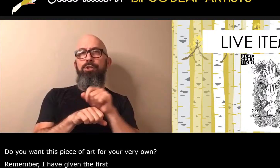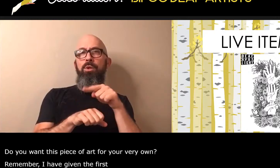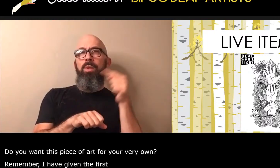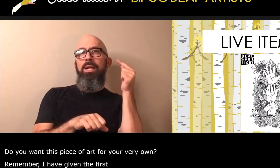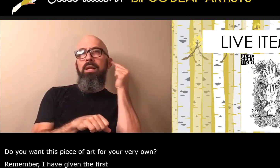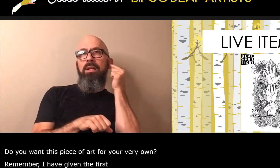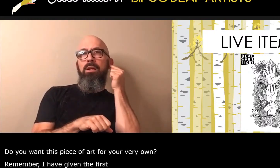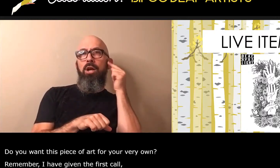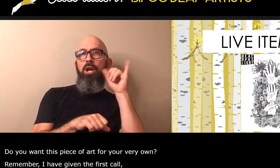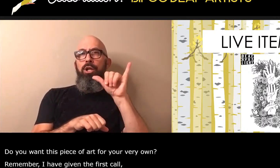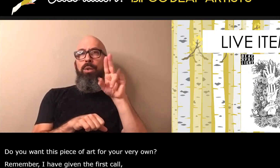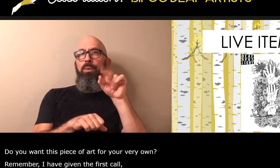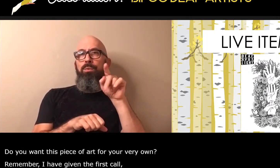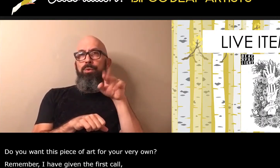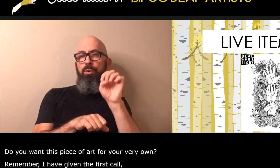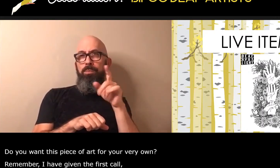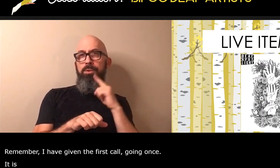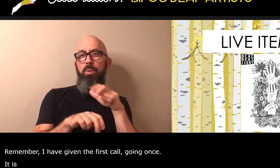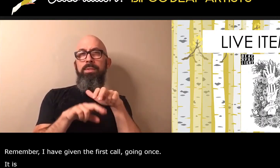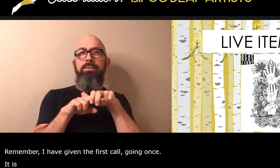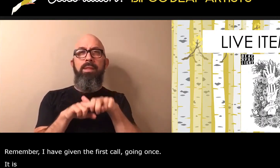$601.